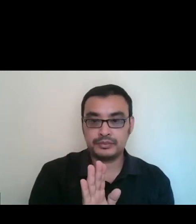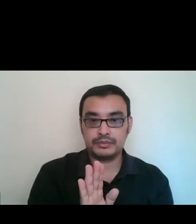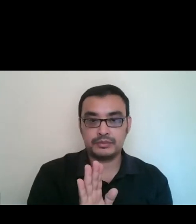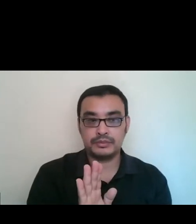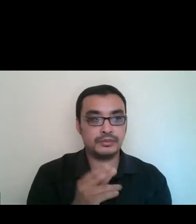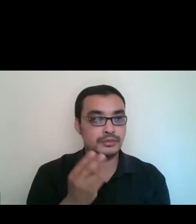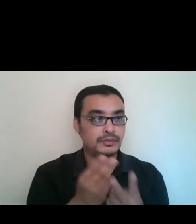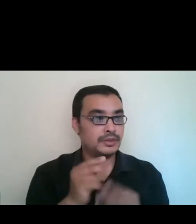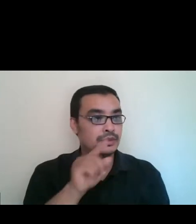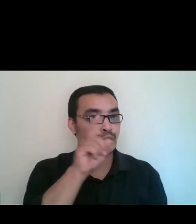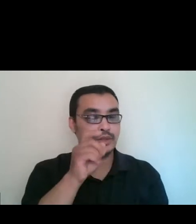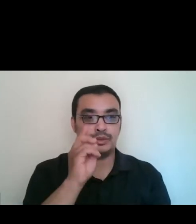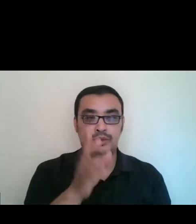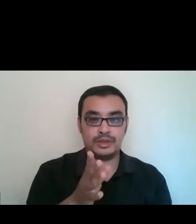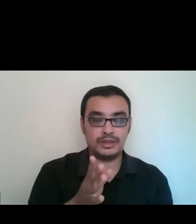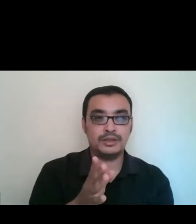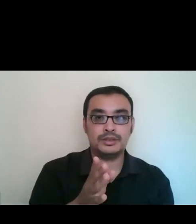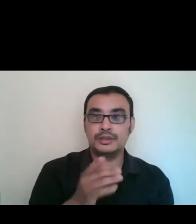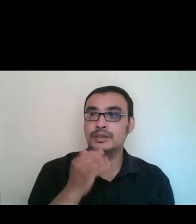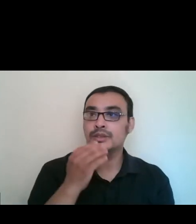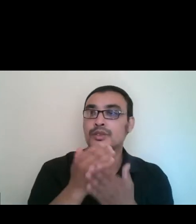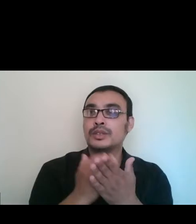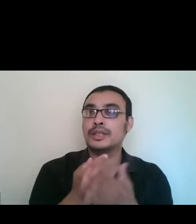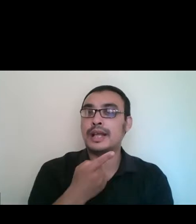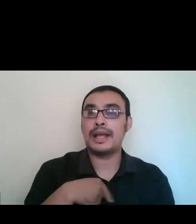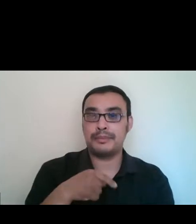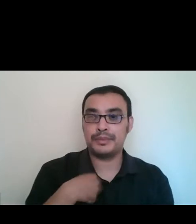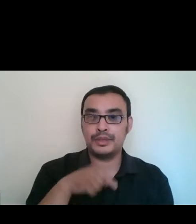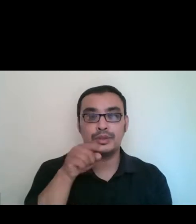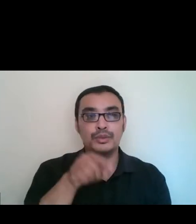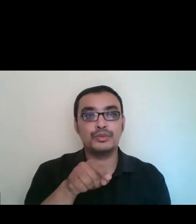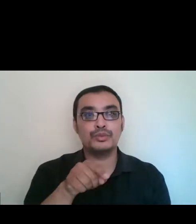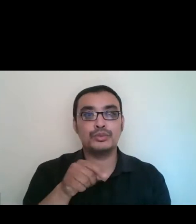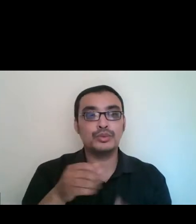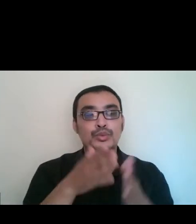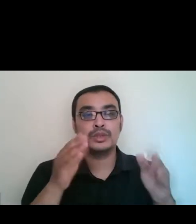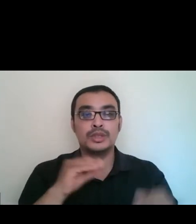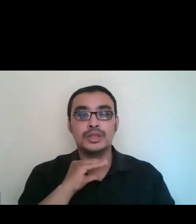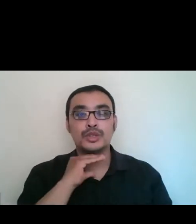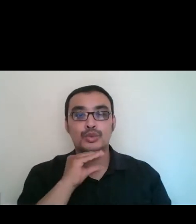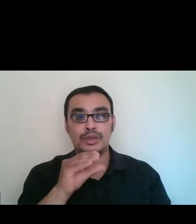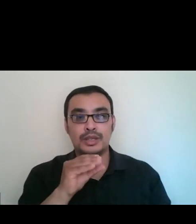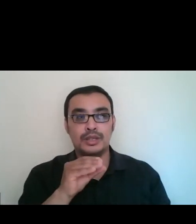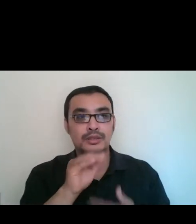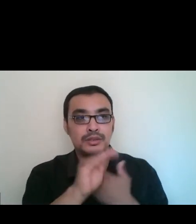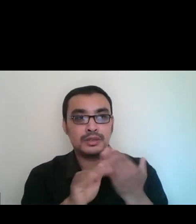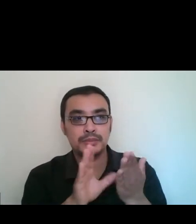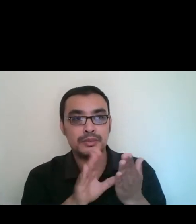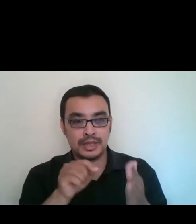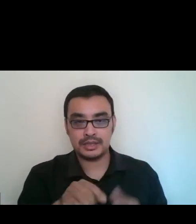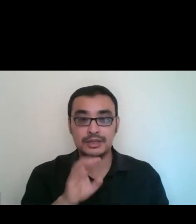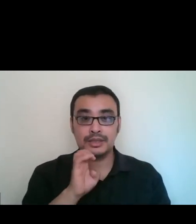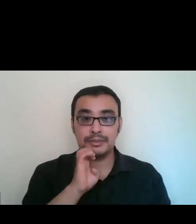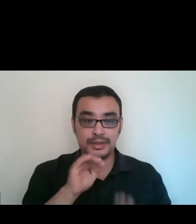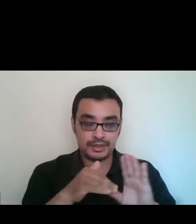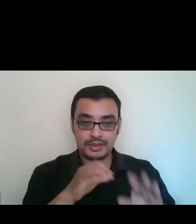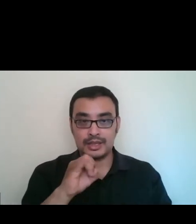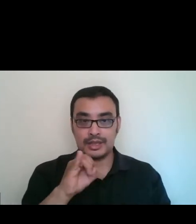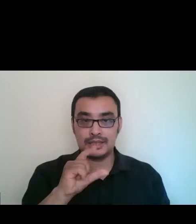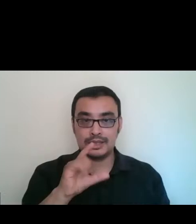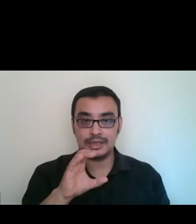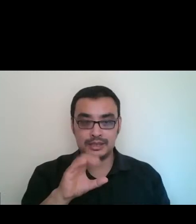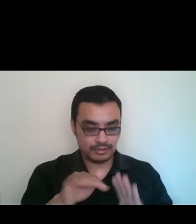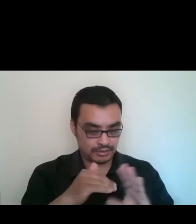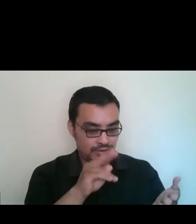not a question too, but just to how we can see in the whole youth process, because I read an email today from the ILC also about the youth.